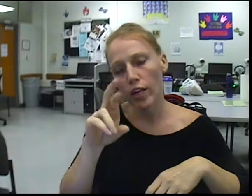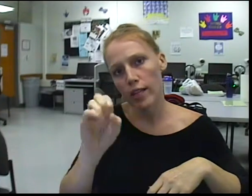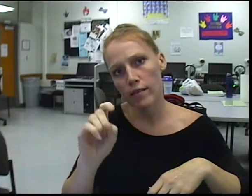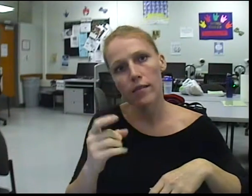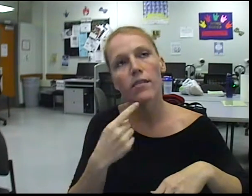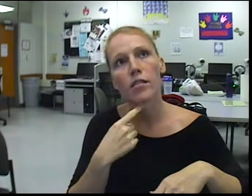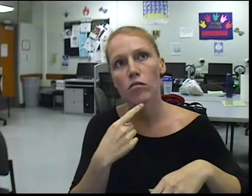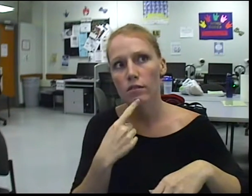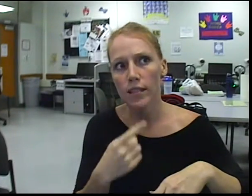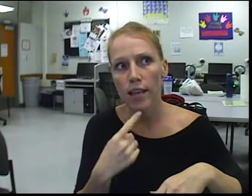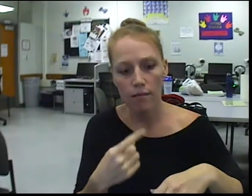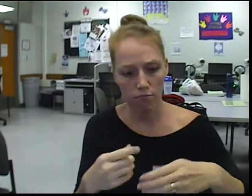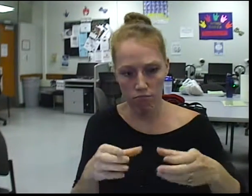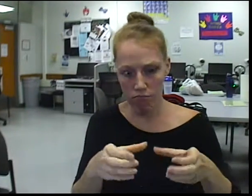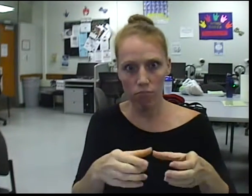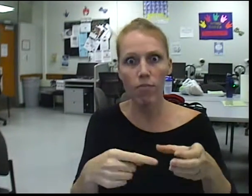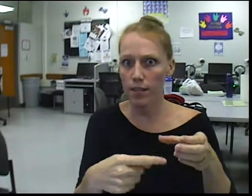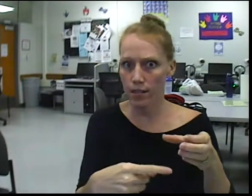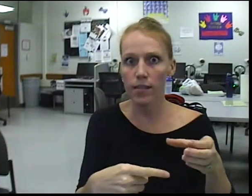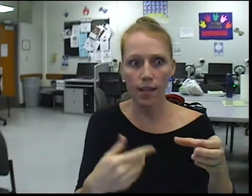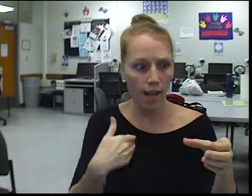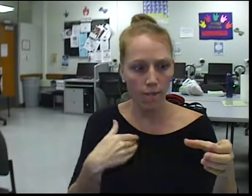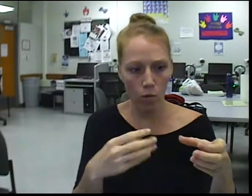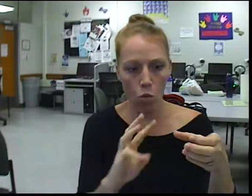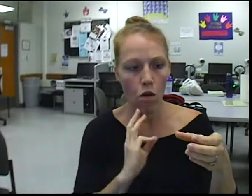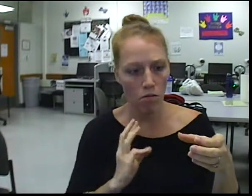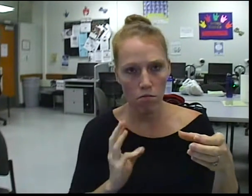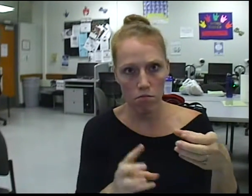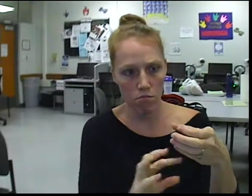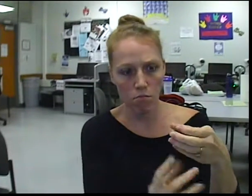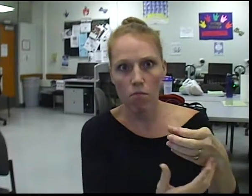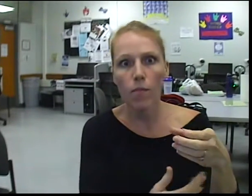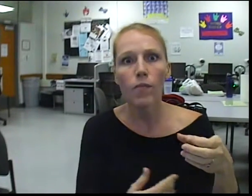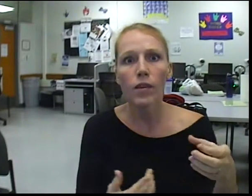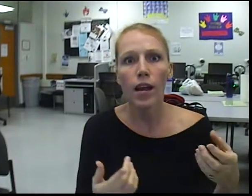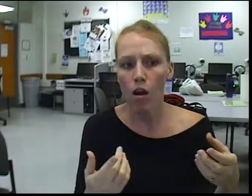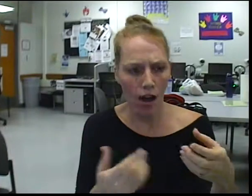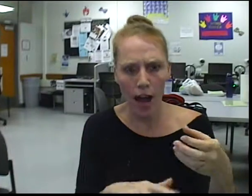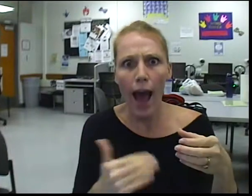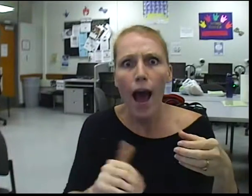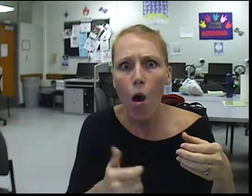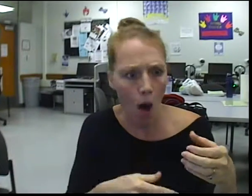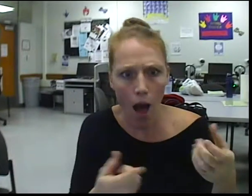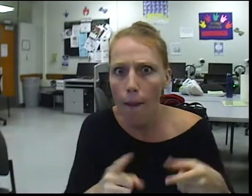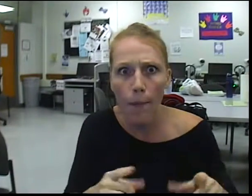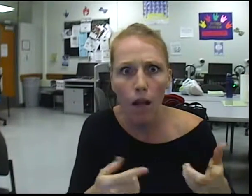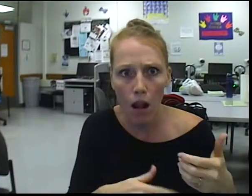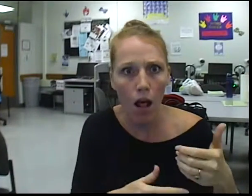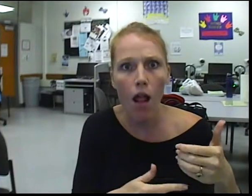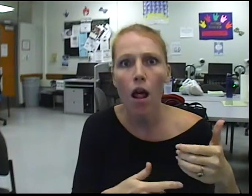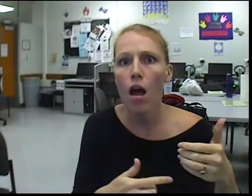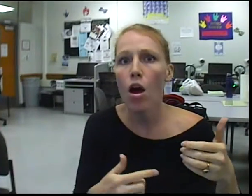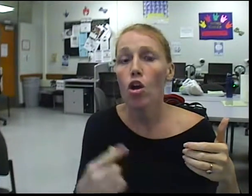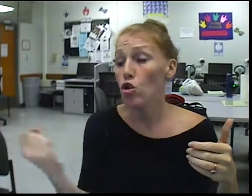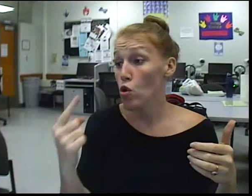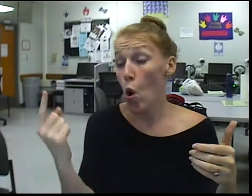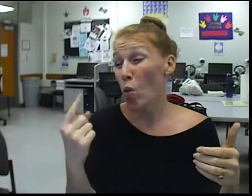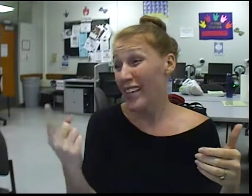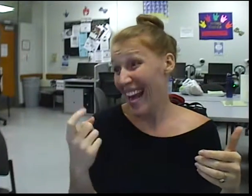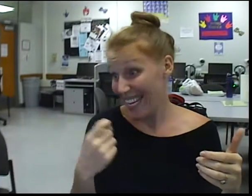the outside. I want you to tell me how this got here. We need to come up with how it is. And I said, you can only tell me, or you can only ask me questions that end in yes